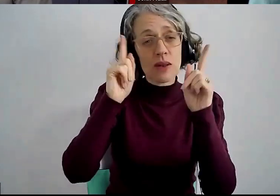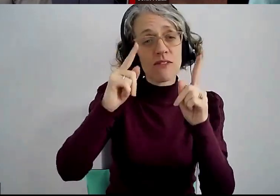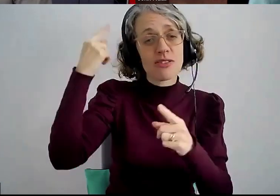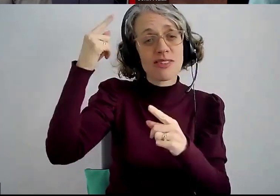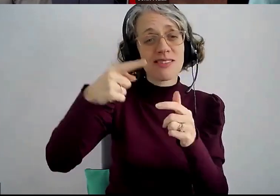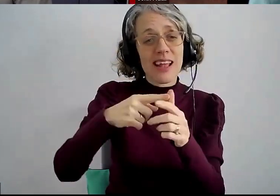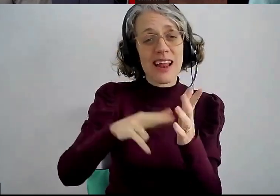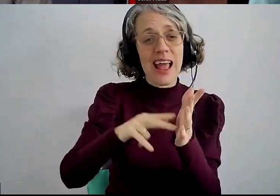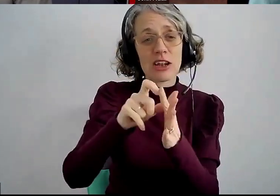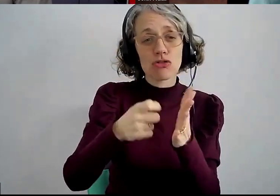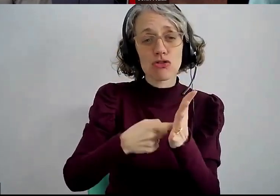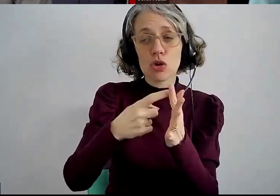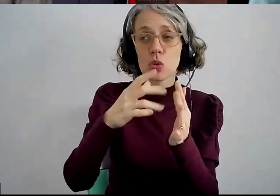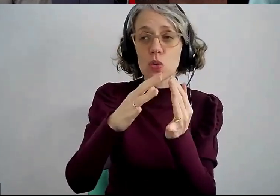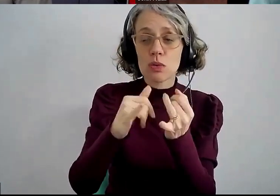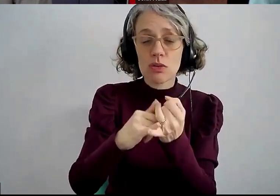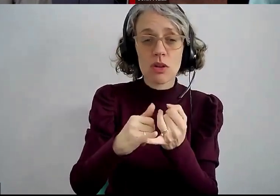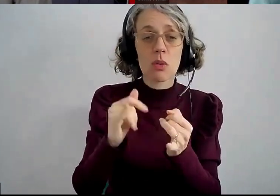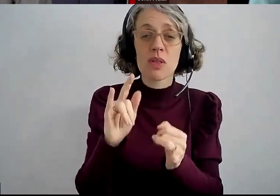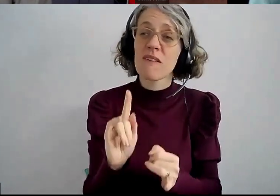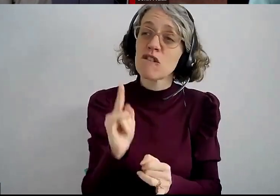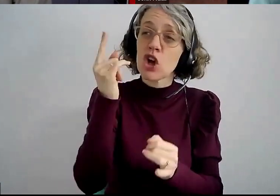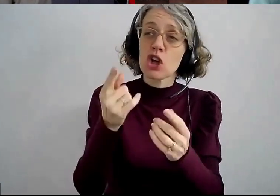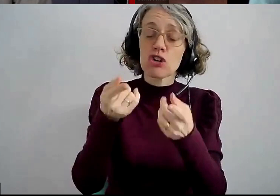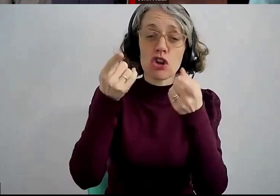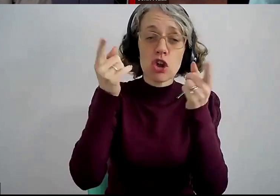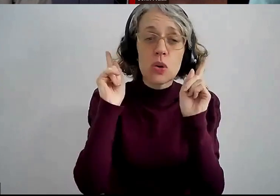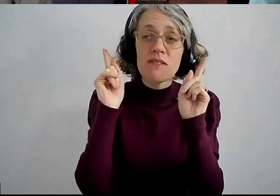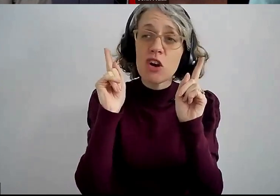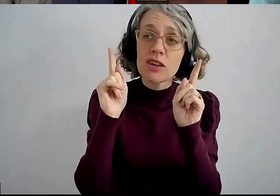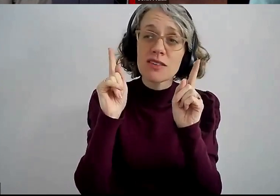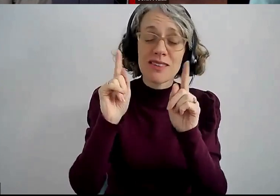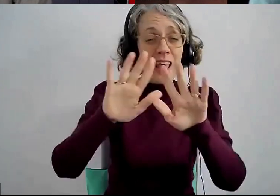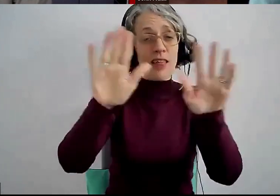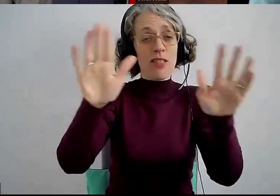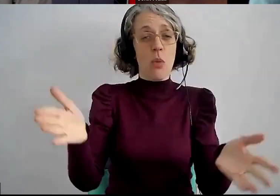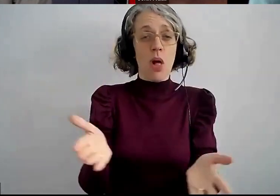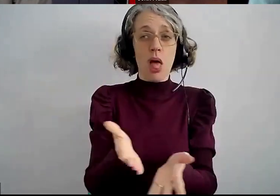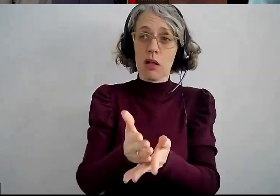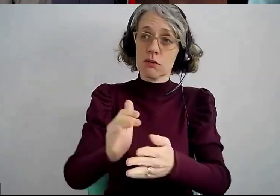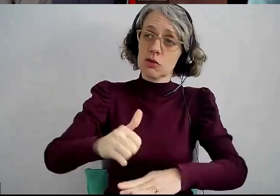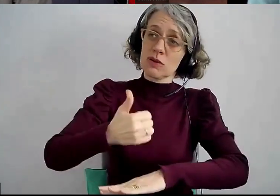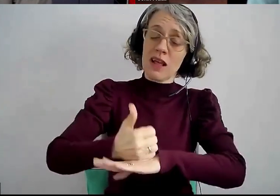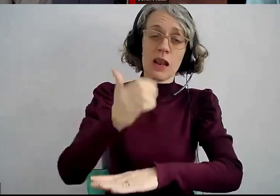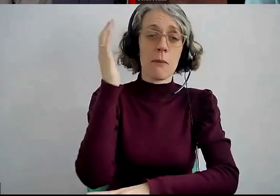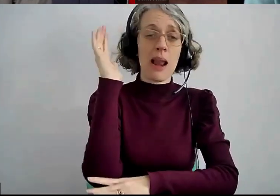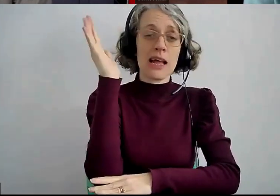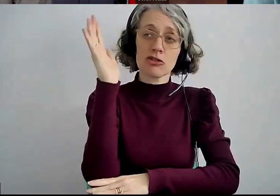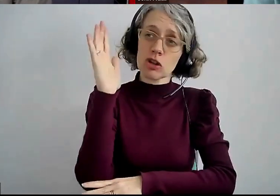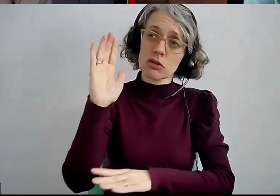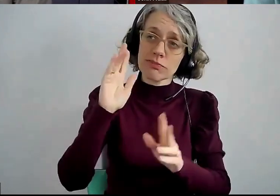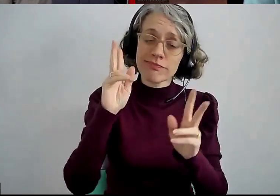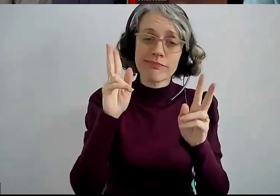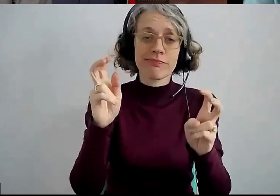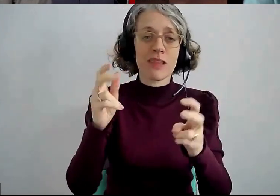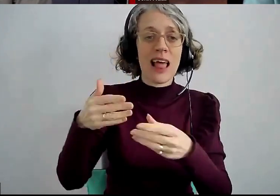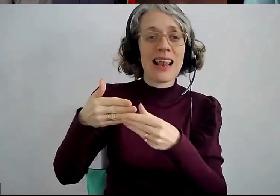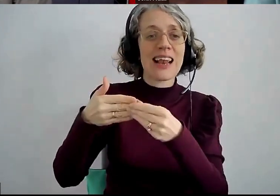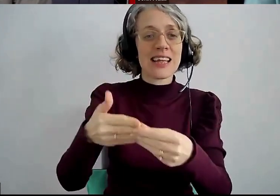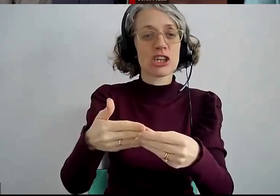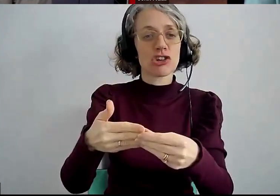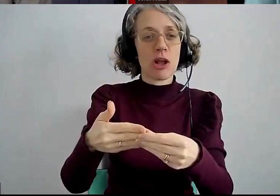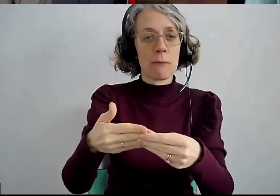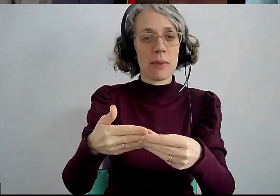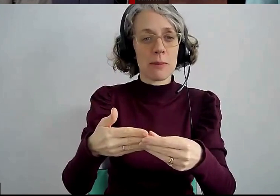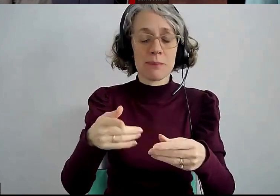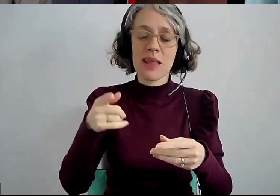the world to have lectures on leadership for its students. There was a local family,